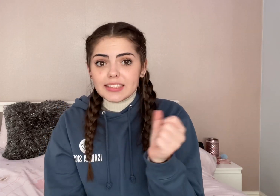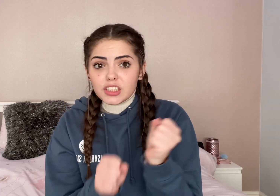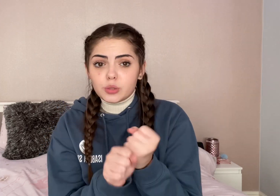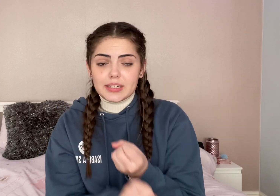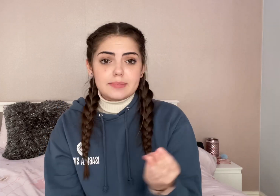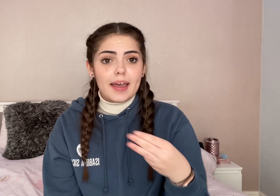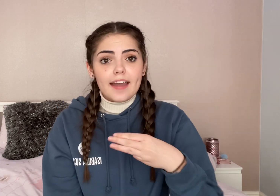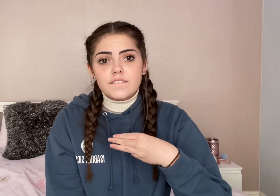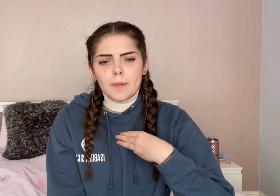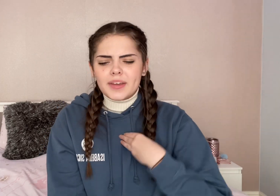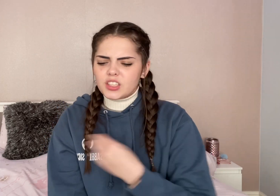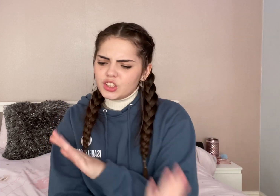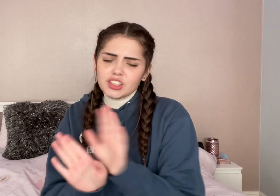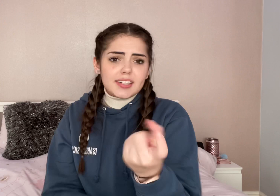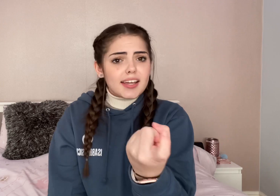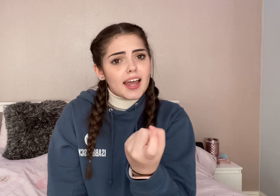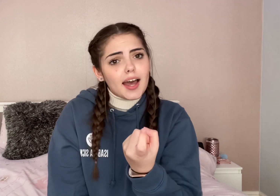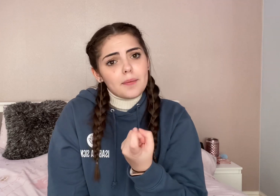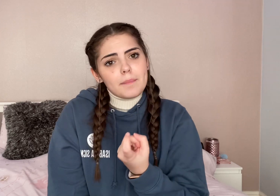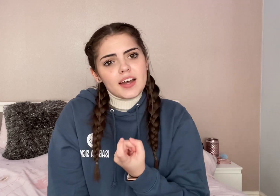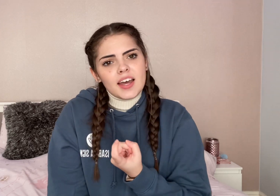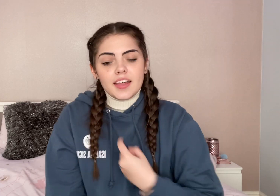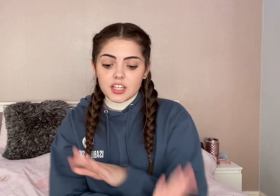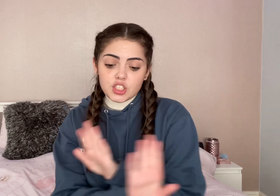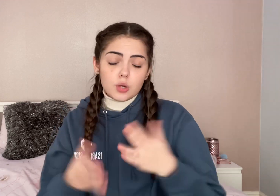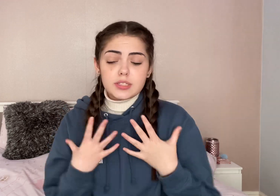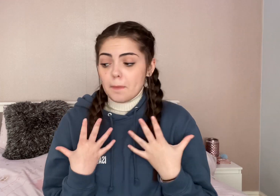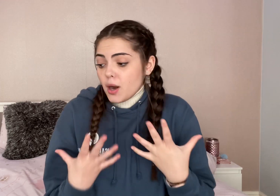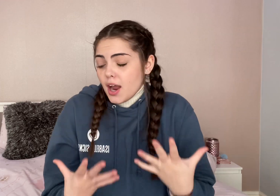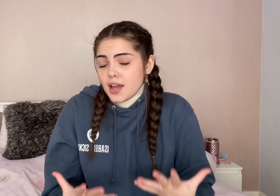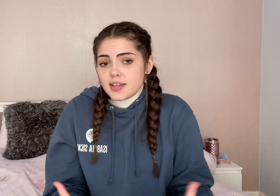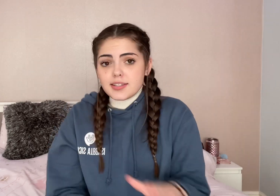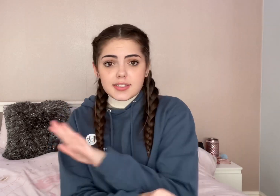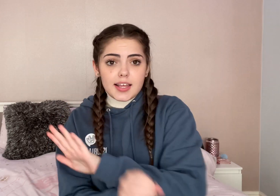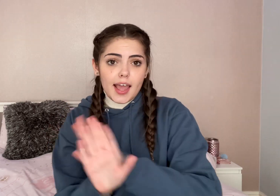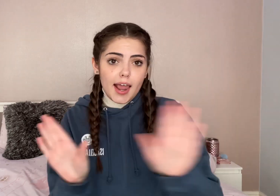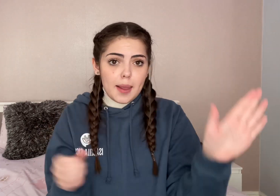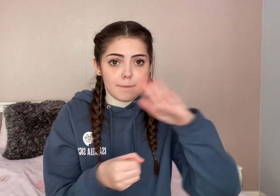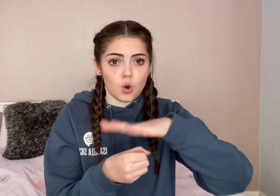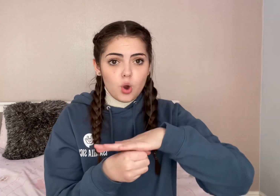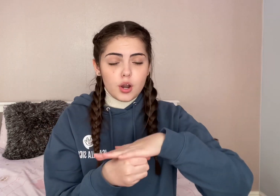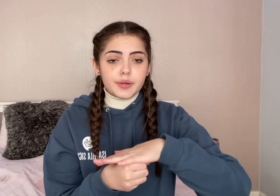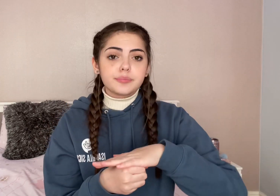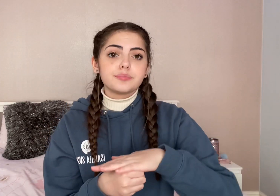You expect for me shouldn't come as no surprise